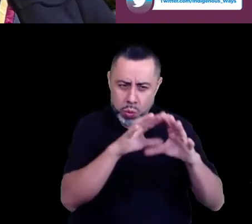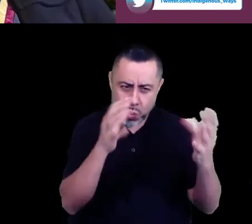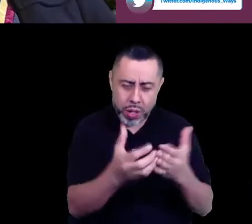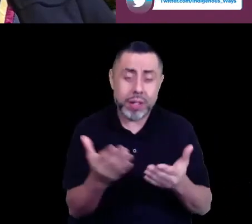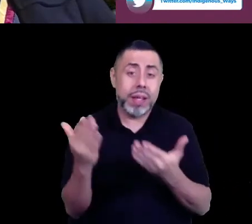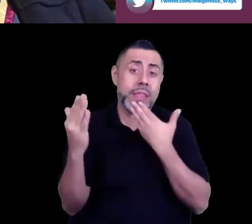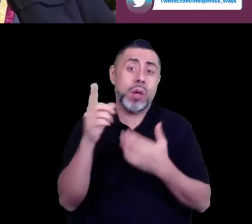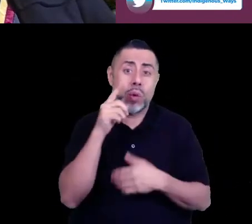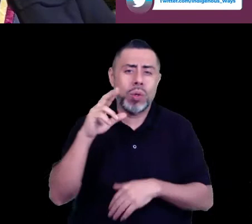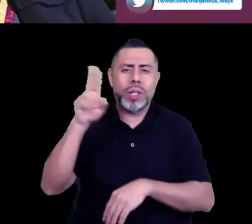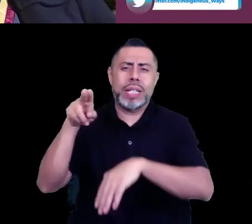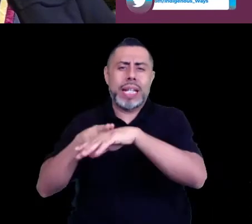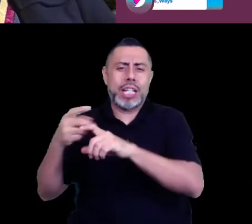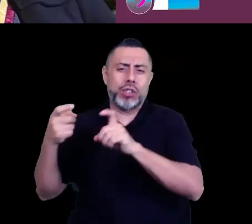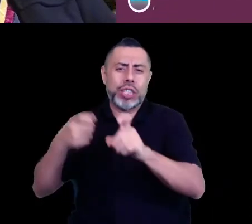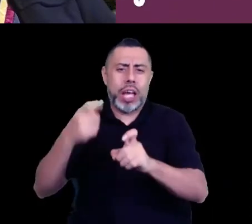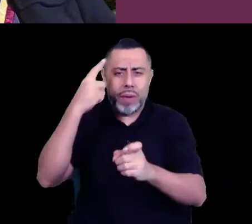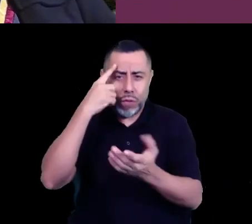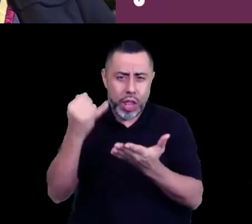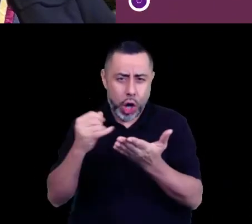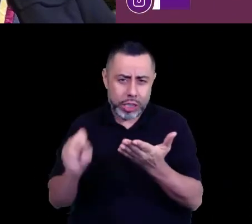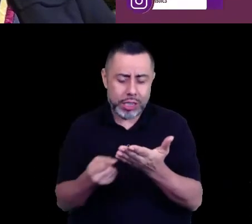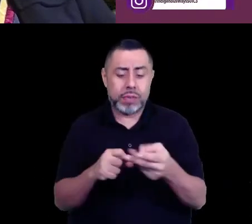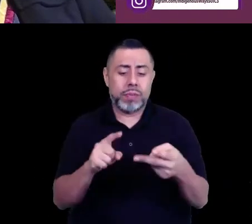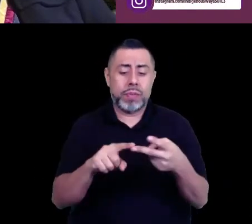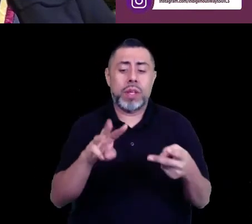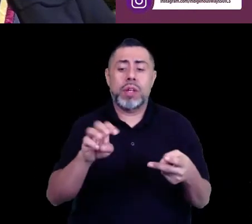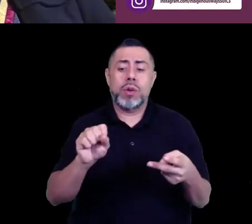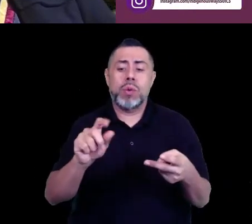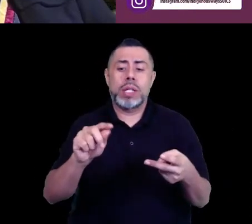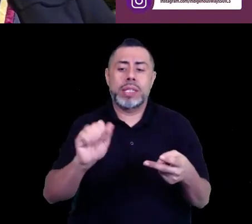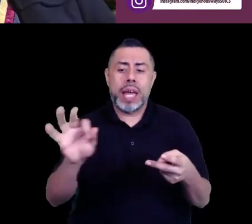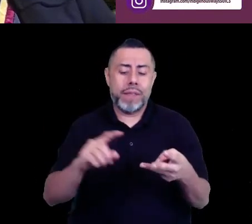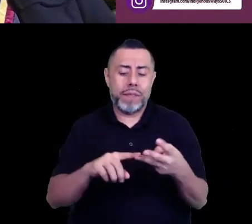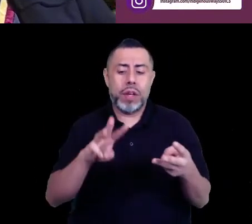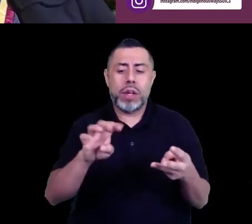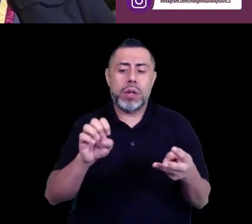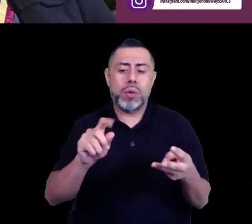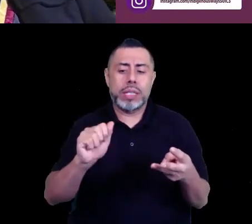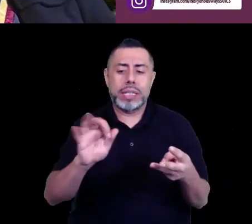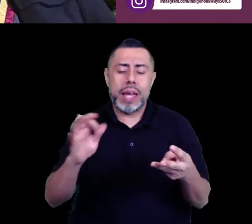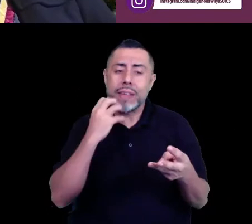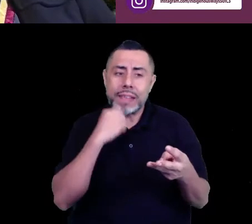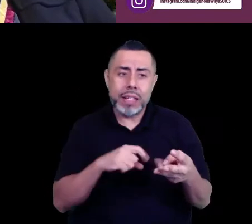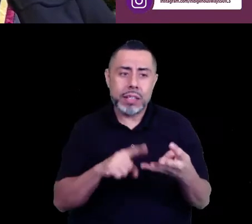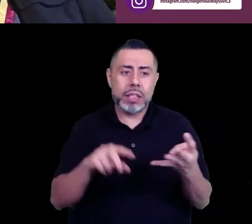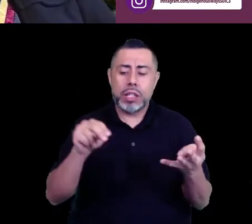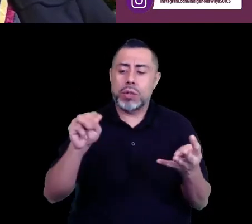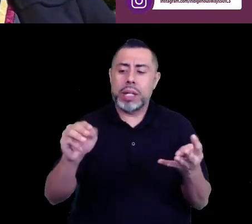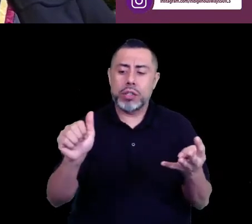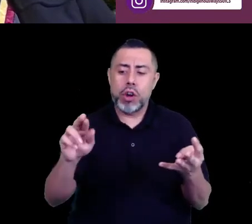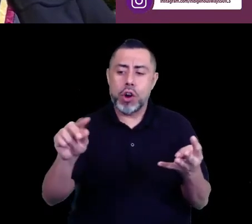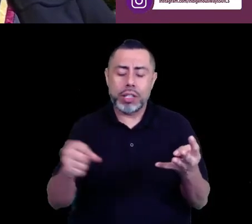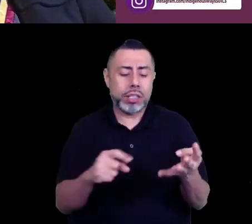Westaf, Westaf Cares, New Mexico Arts, New Mexico Humanities Council,